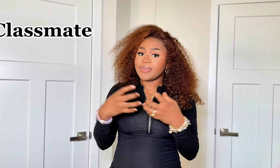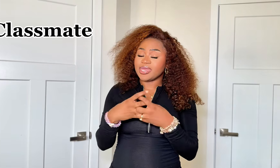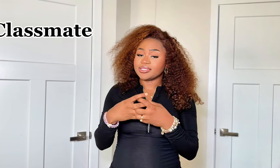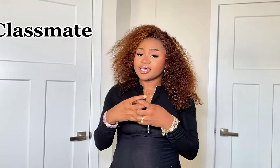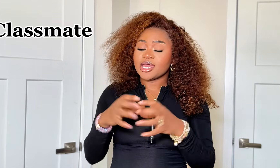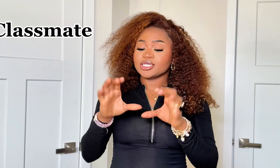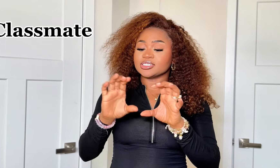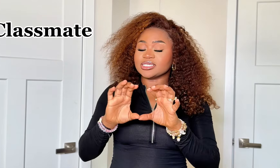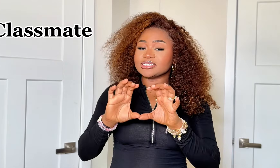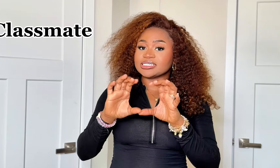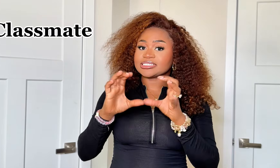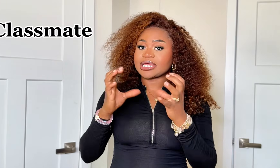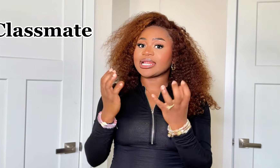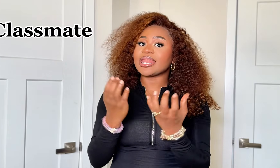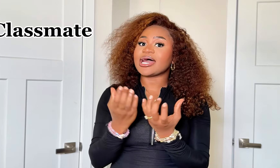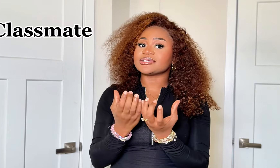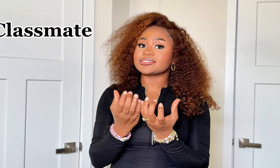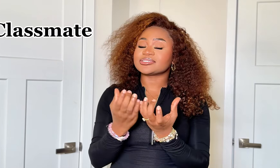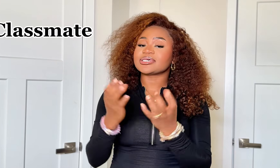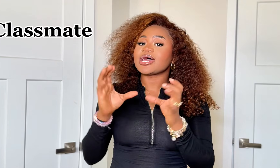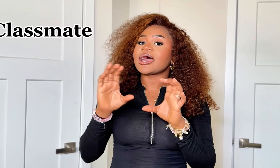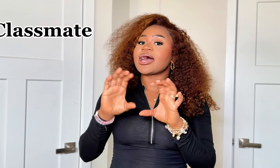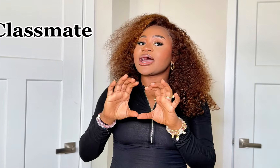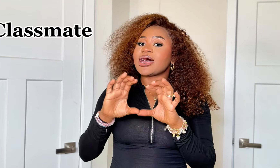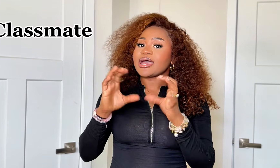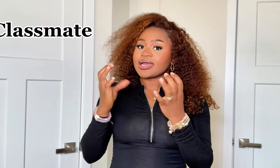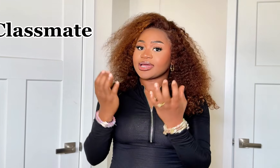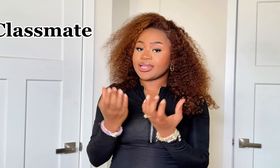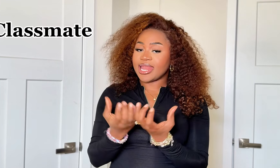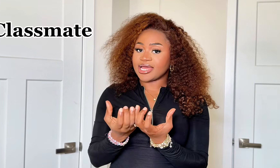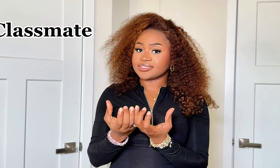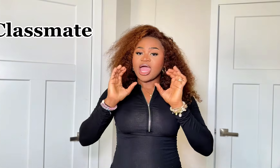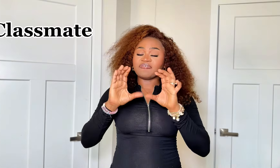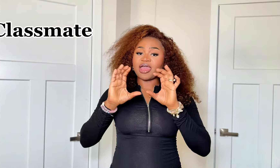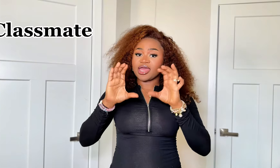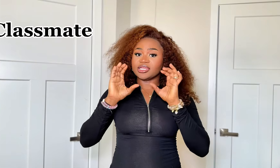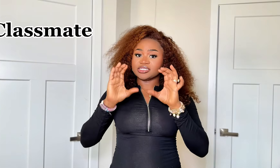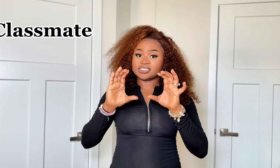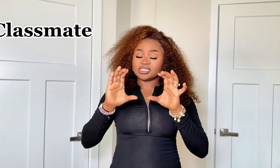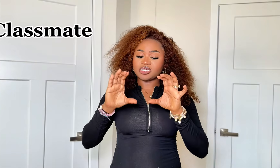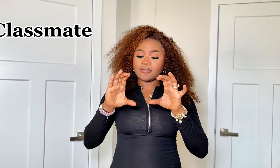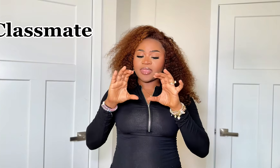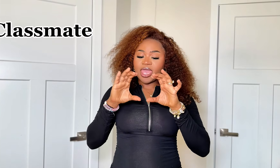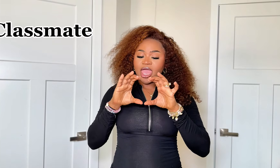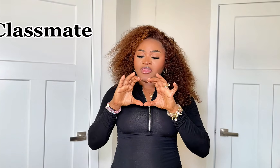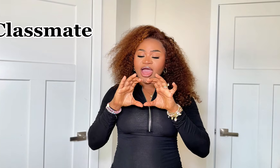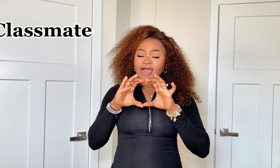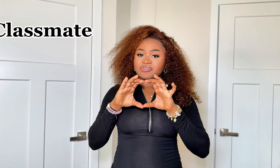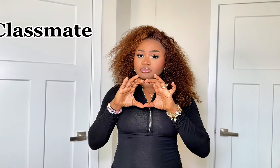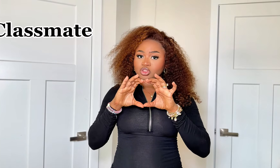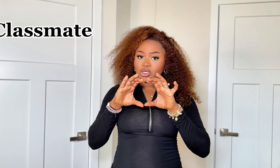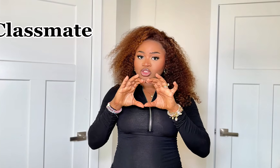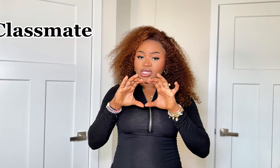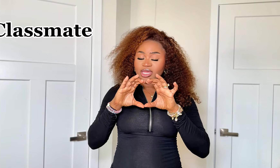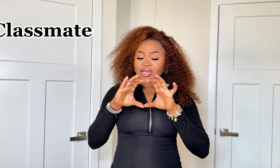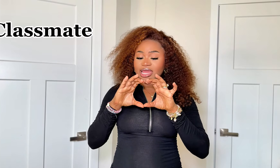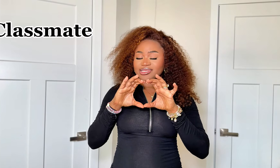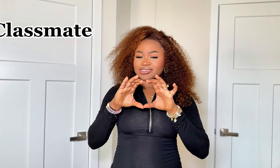Classmate. So this is class. Class. Have your hand in the C shape and you have them joined together like this,